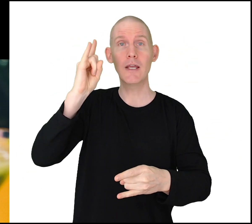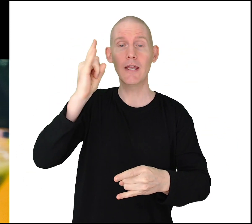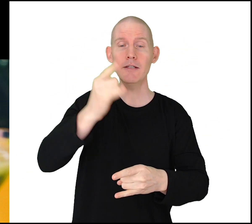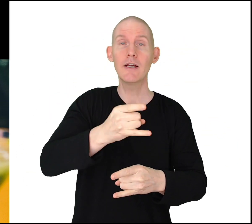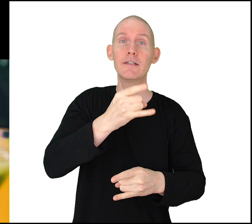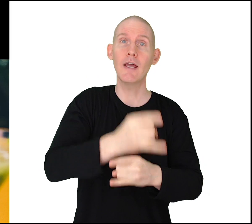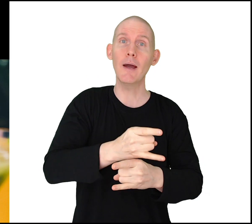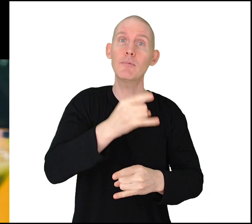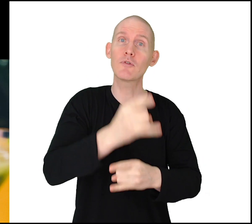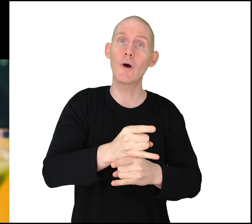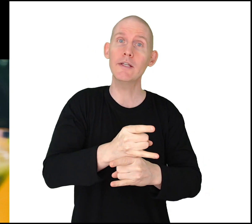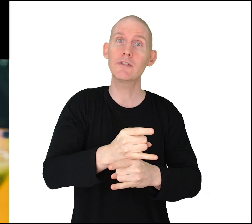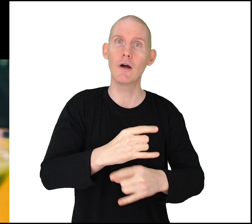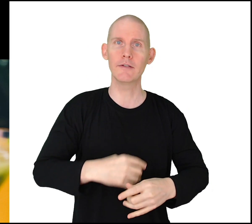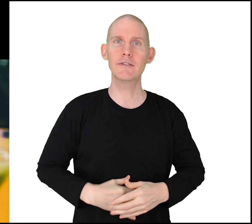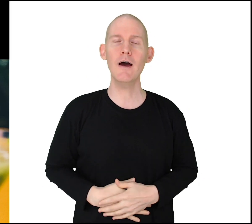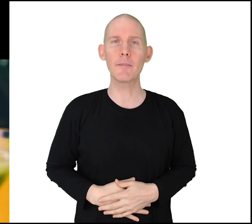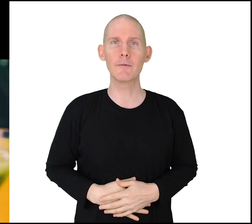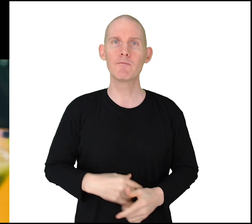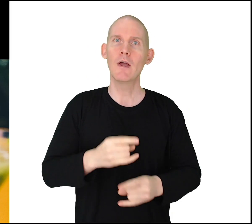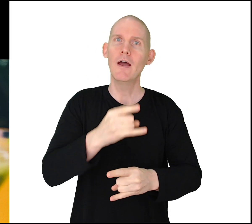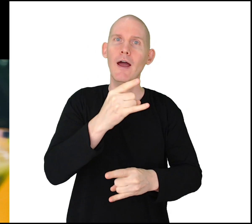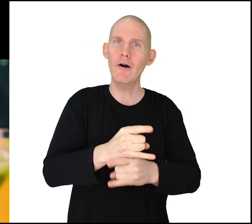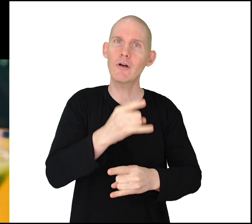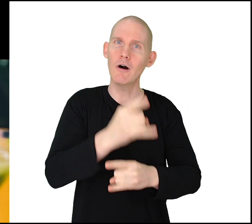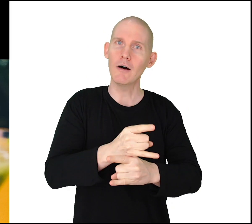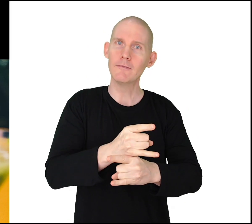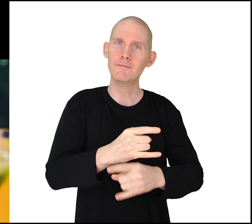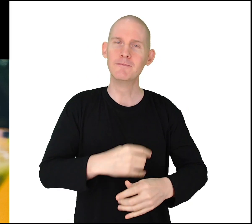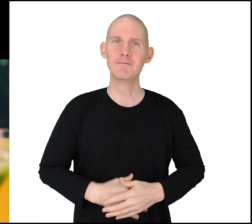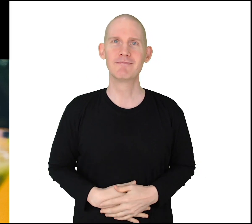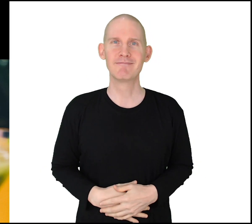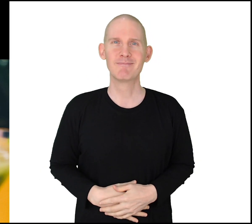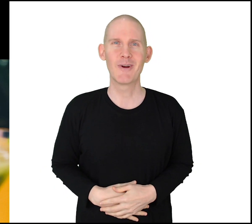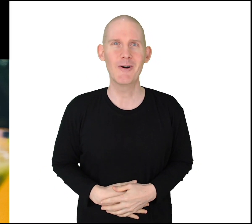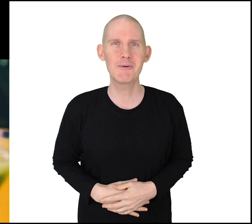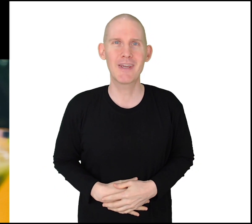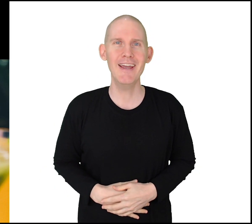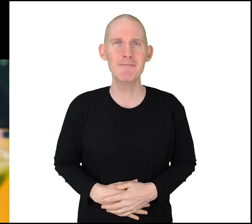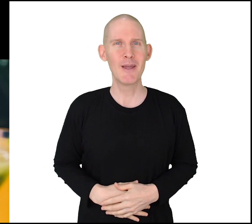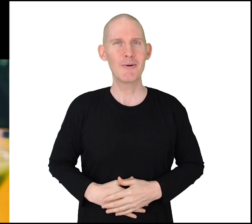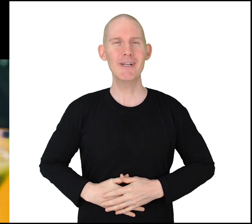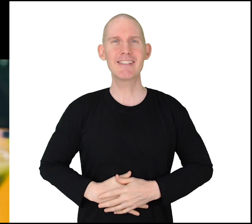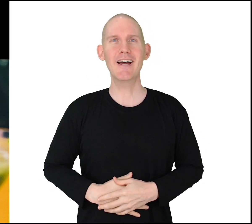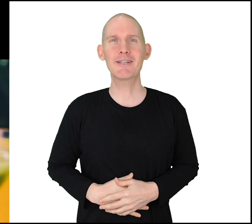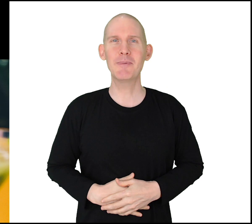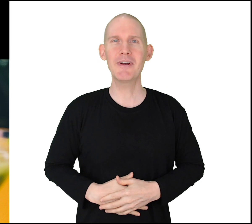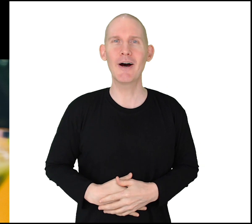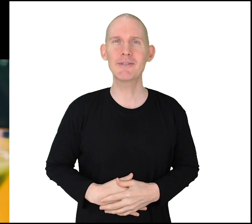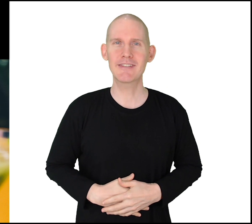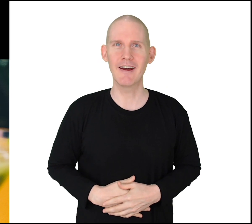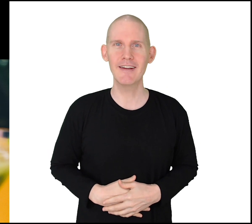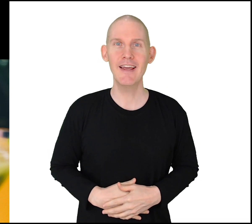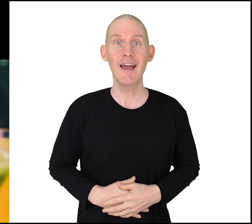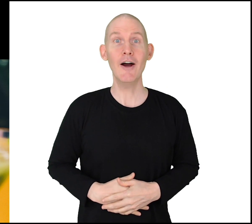hand, tap twice on top. Alcohol. Okay, we just talked about how to sign